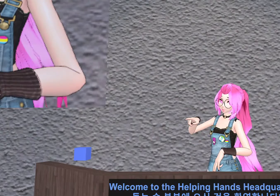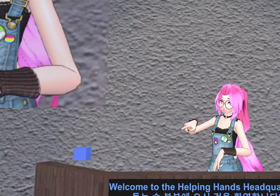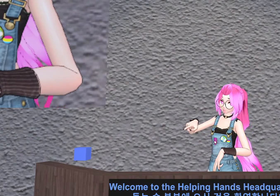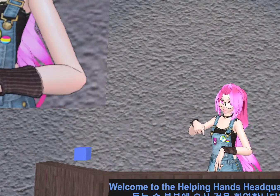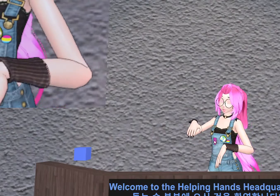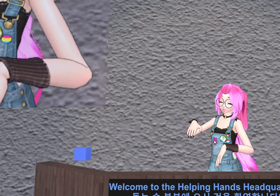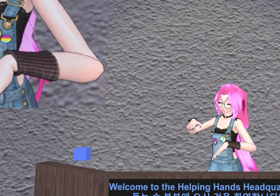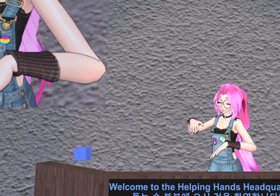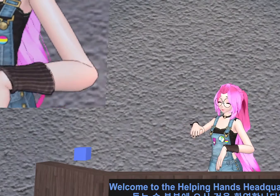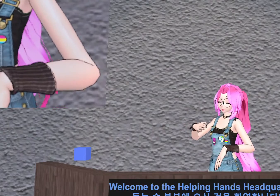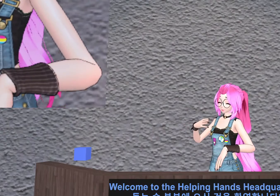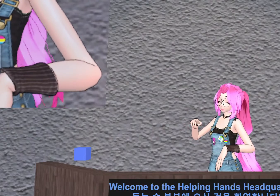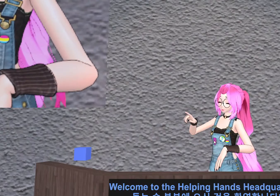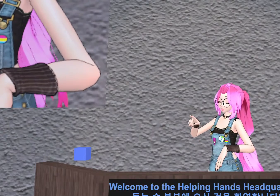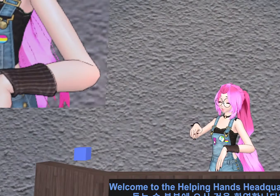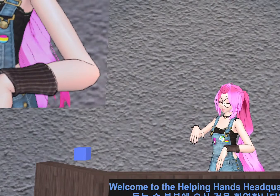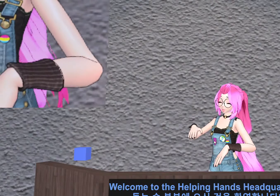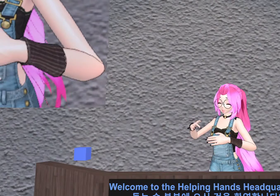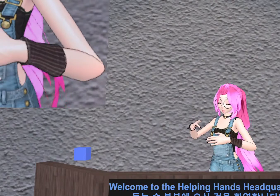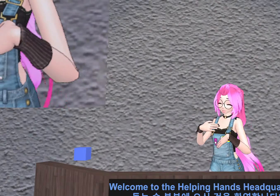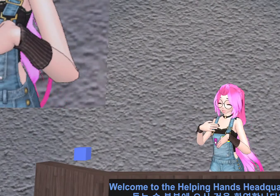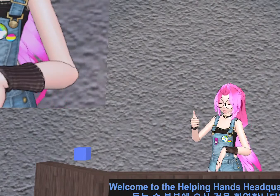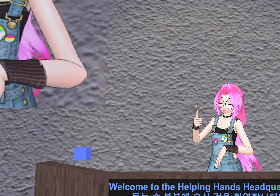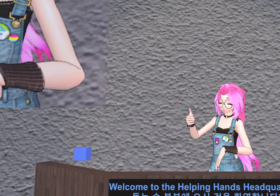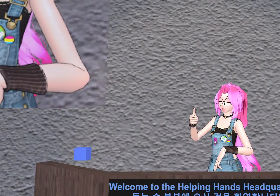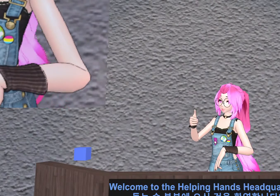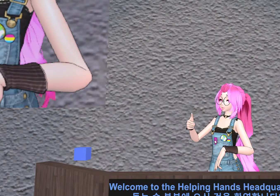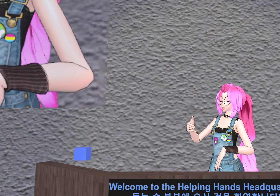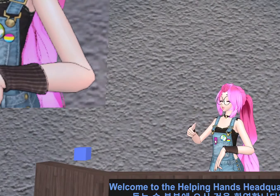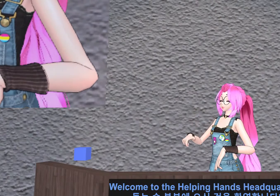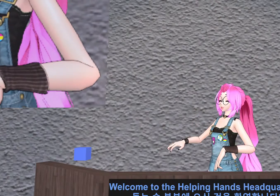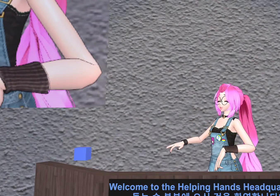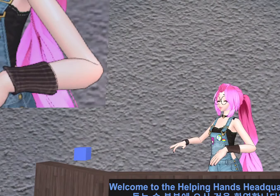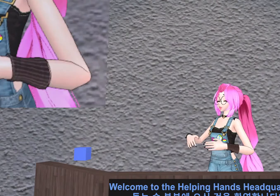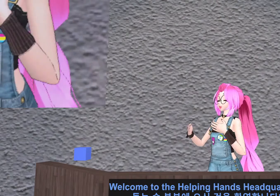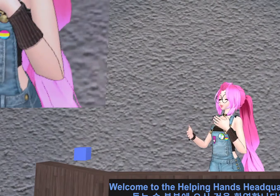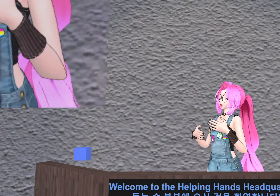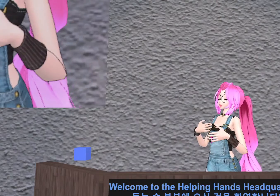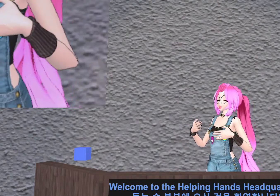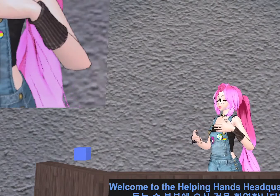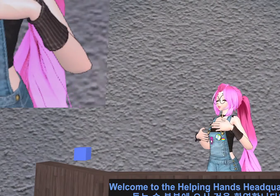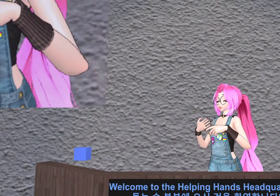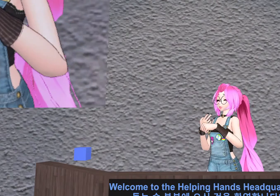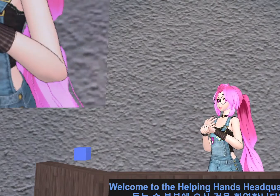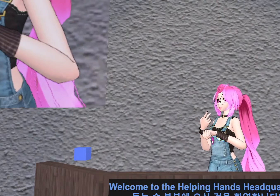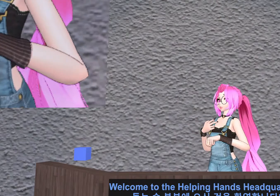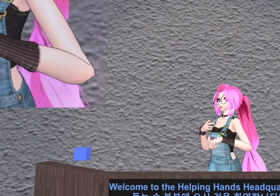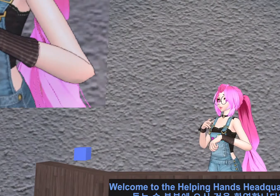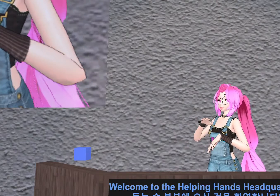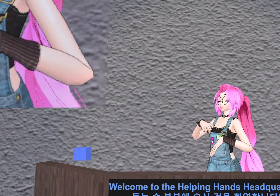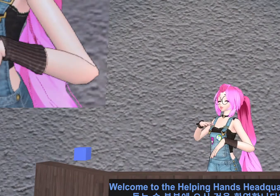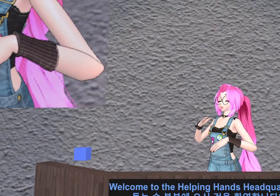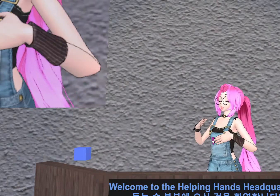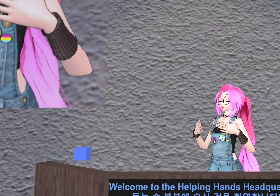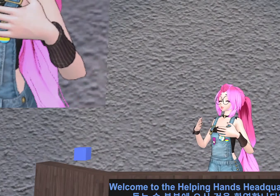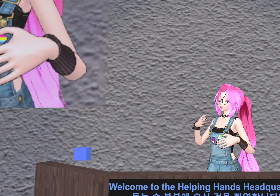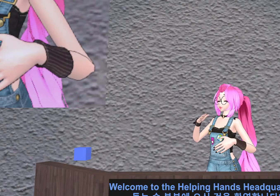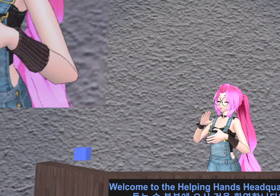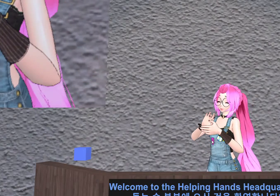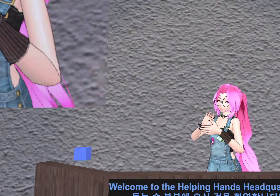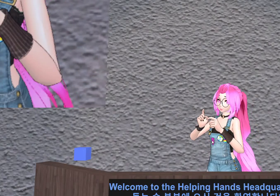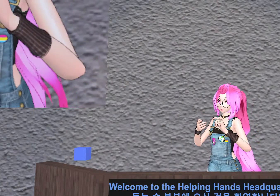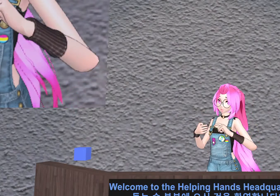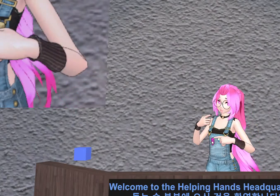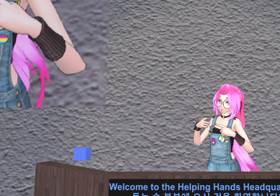or you go have fun by yourself. Like I use it the same way I use English. I